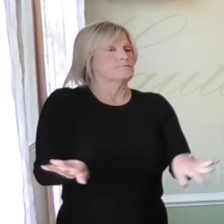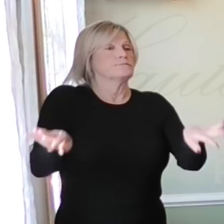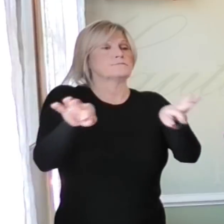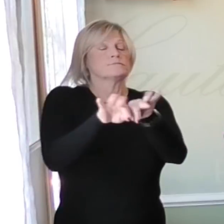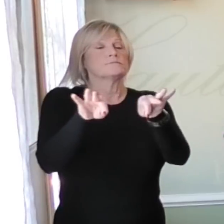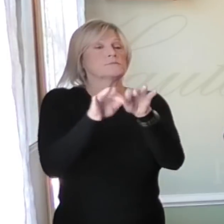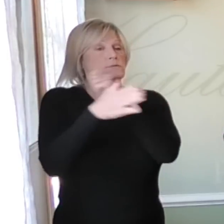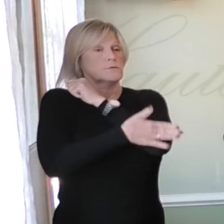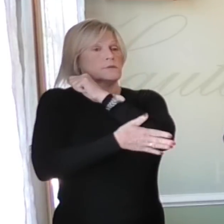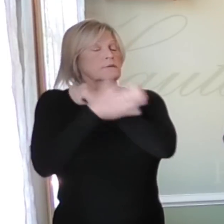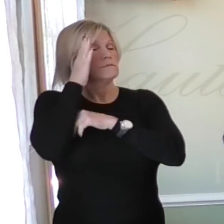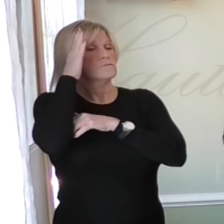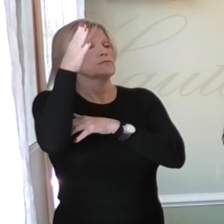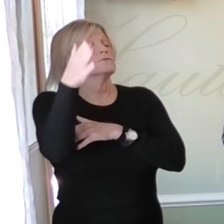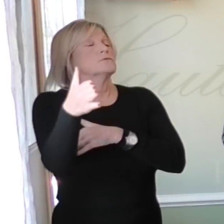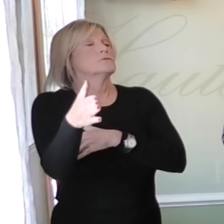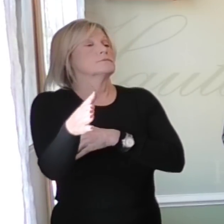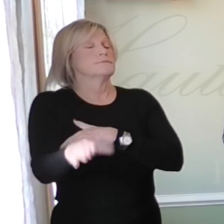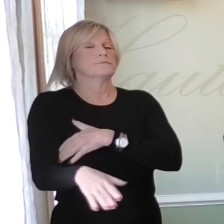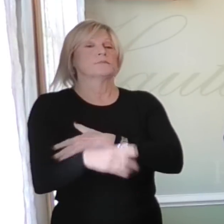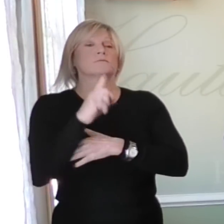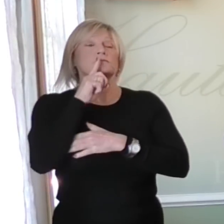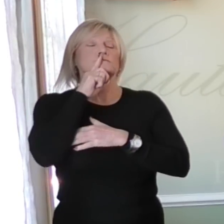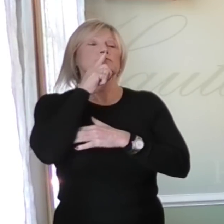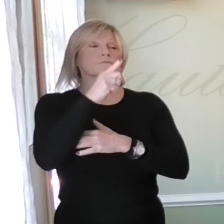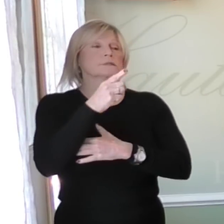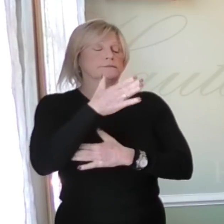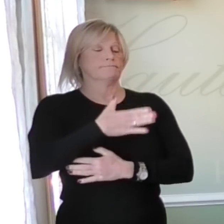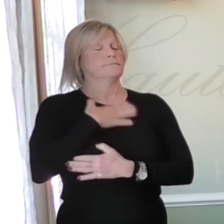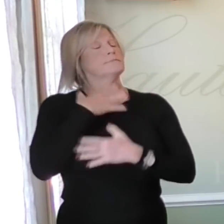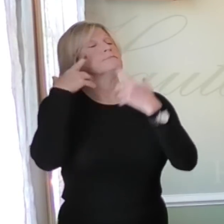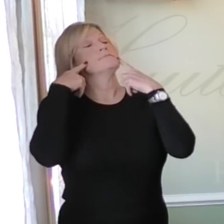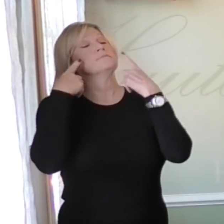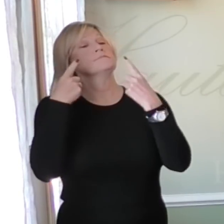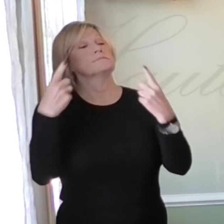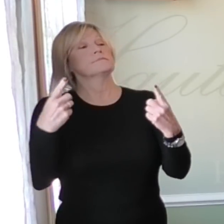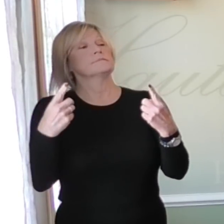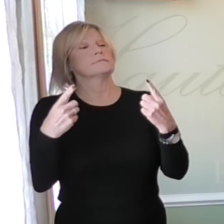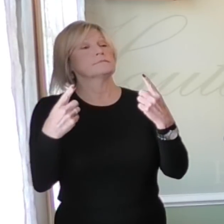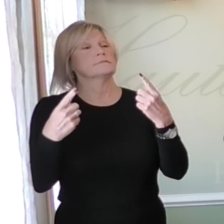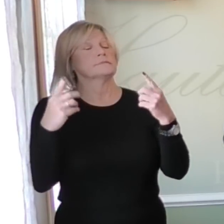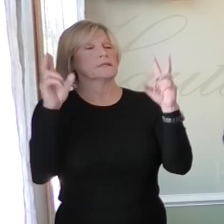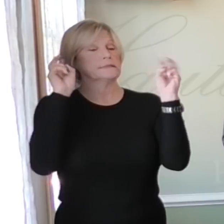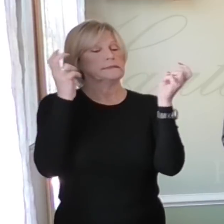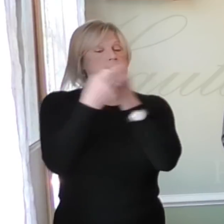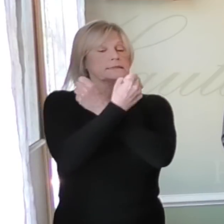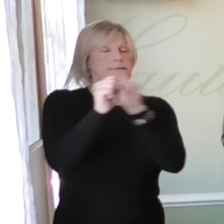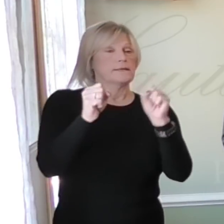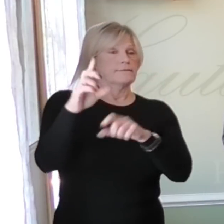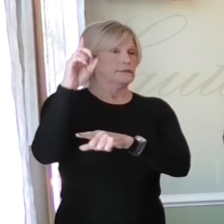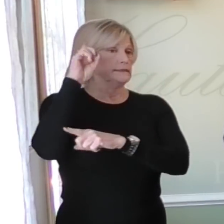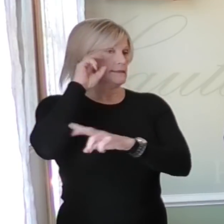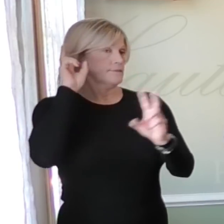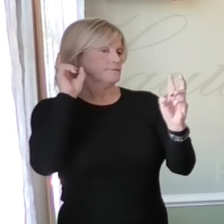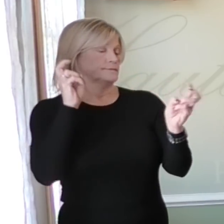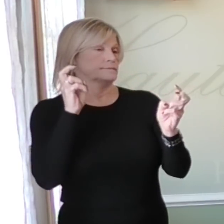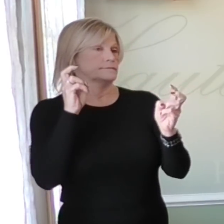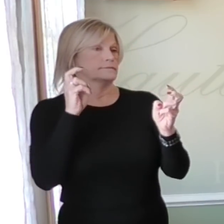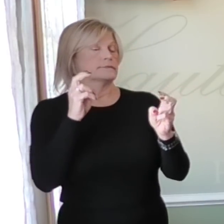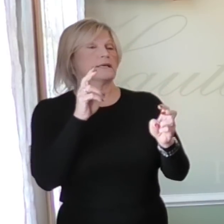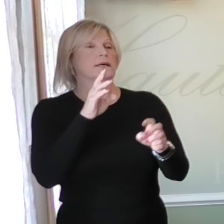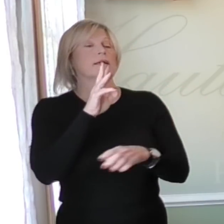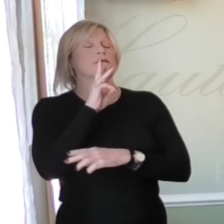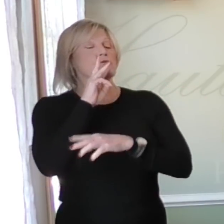our county's future, and I'm pleased to announce today Safe and Sound, a flood mitigation